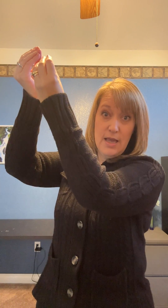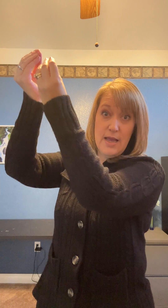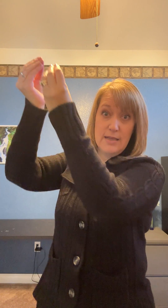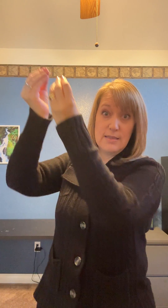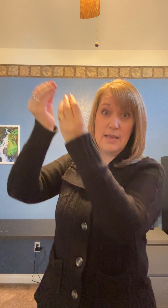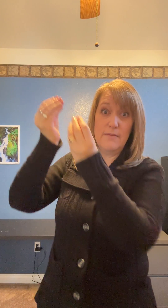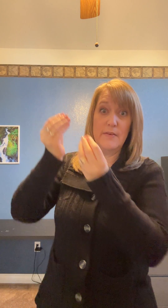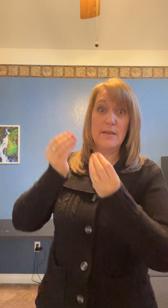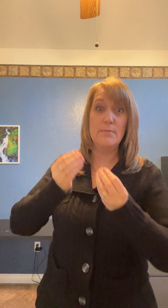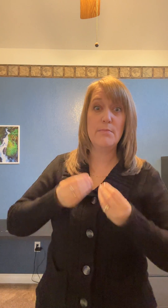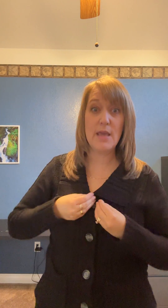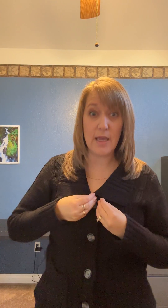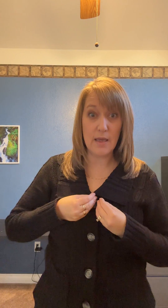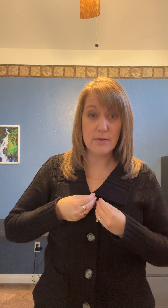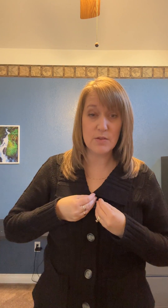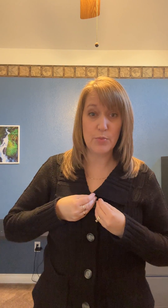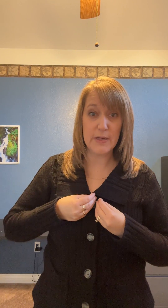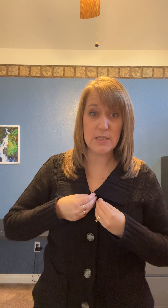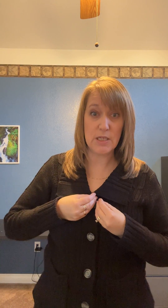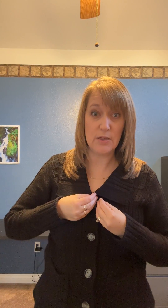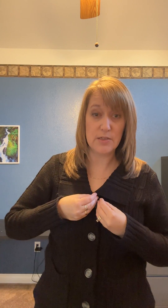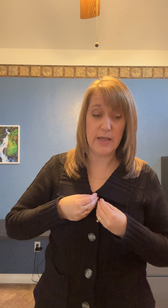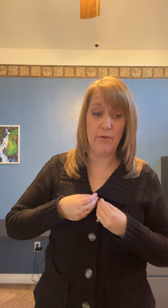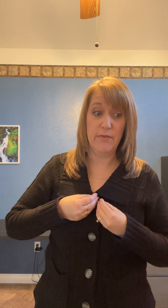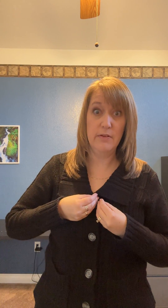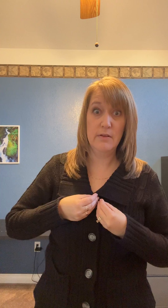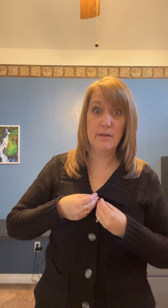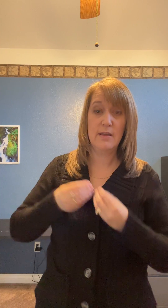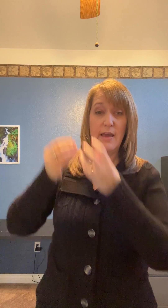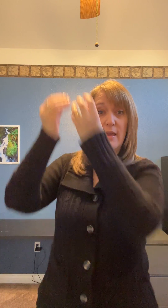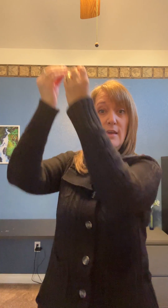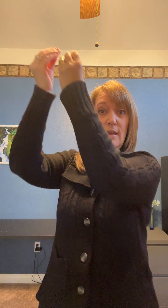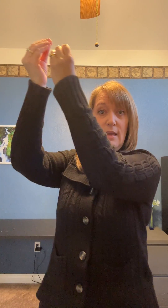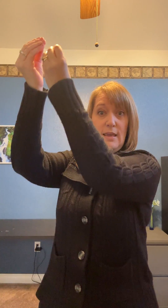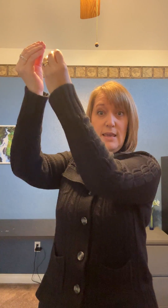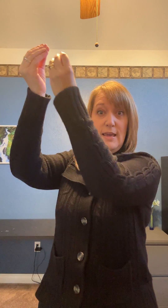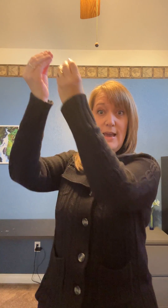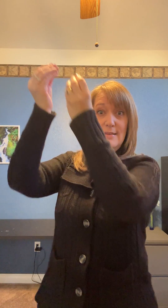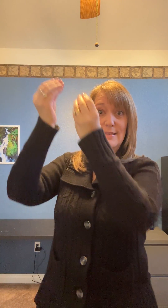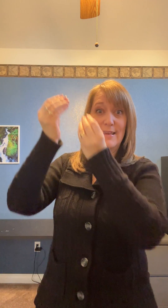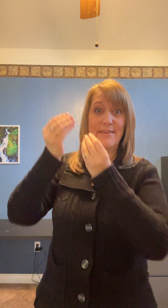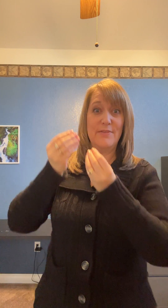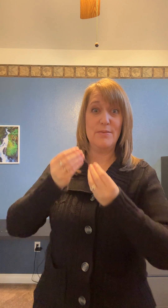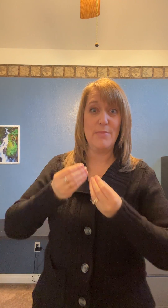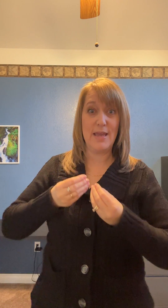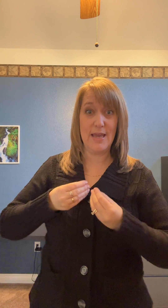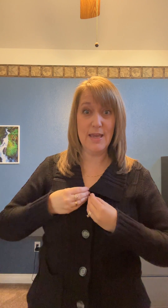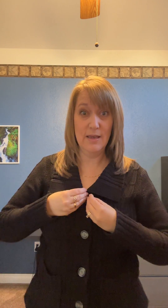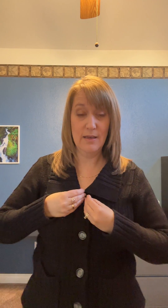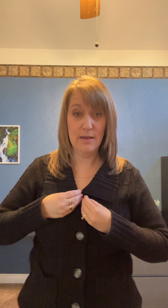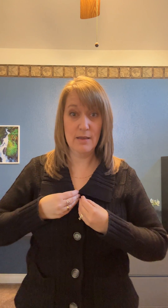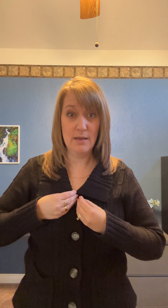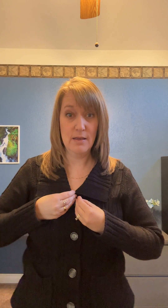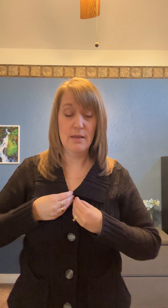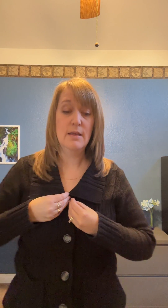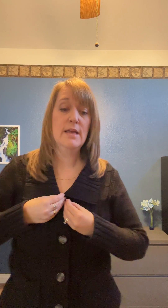has given me. So bring it to yourself. Okay? He has given me